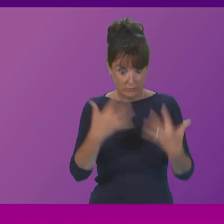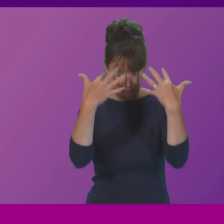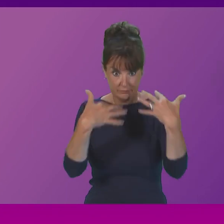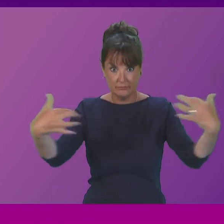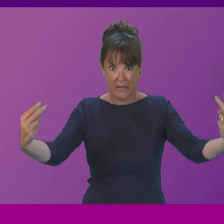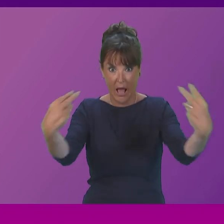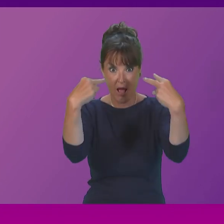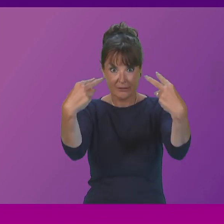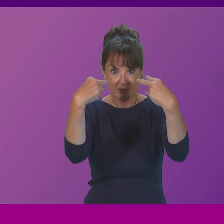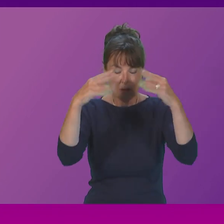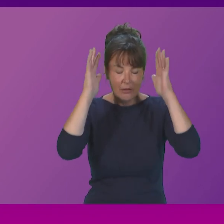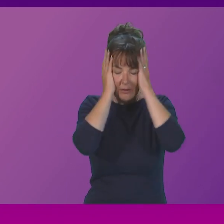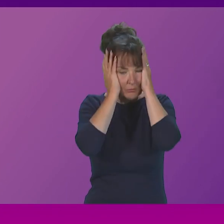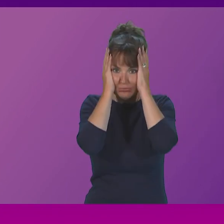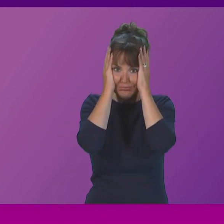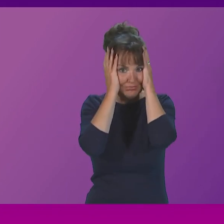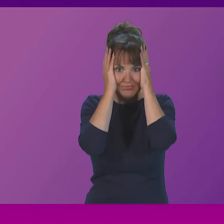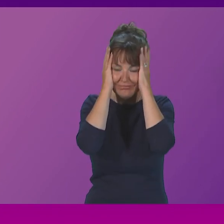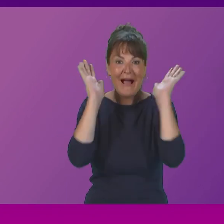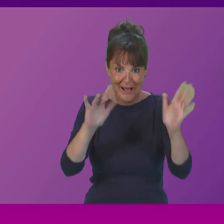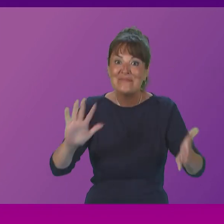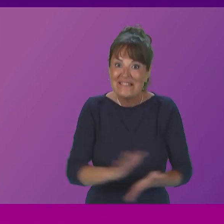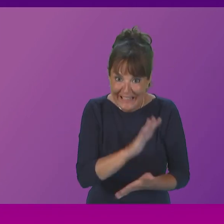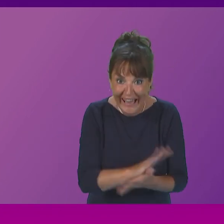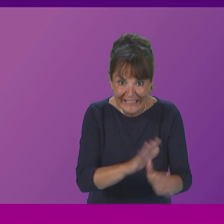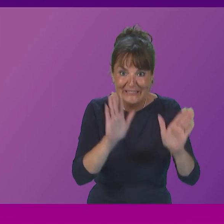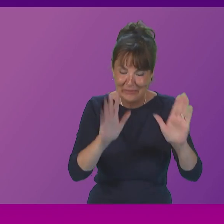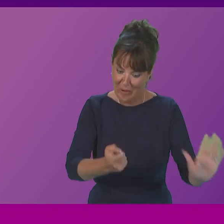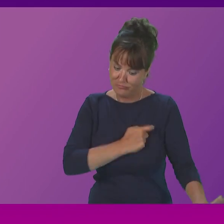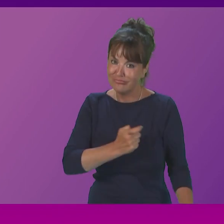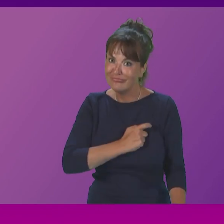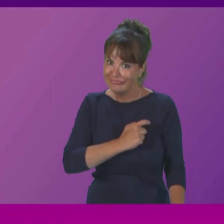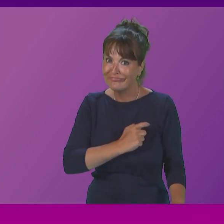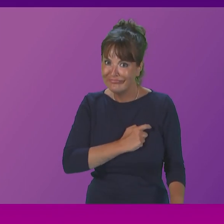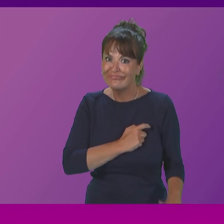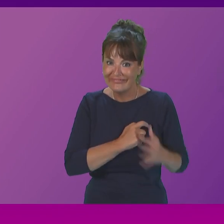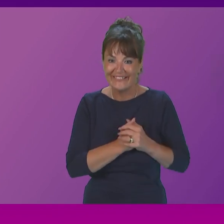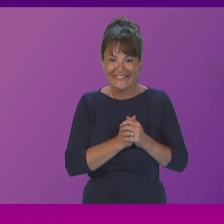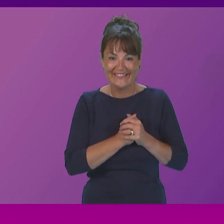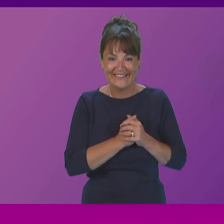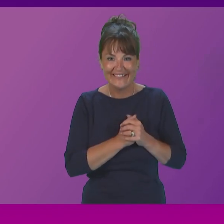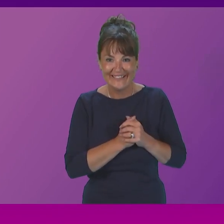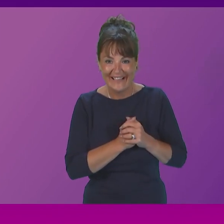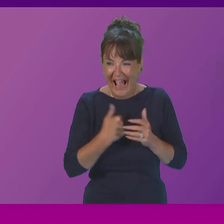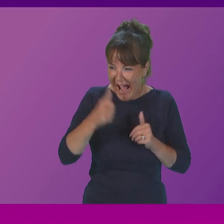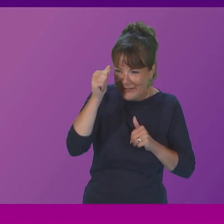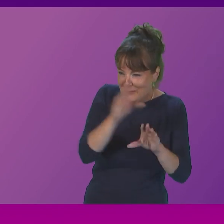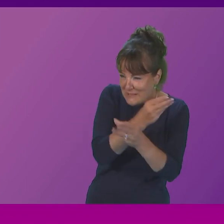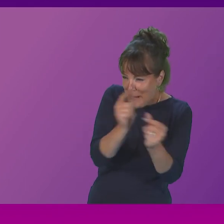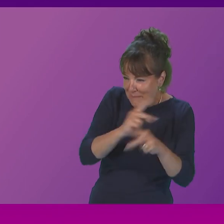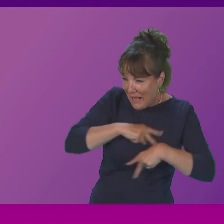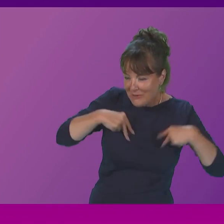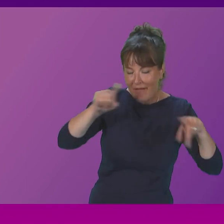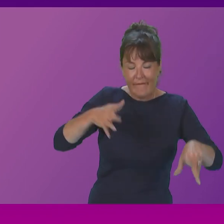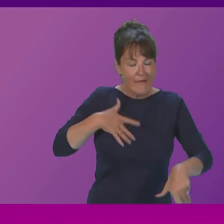these eyes put on you just here at the moment. I'm delighted to see three fellow councillors sitting here, which has given me an